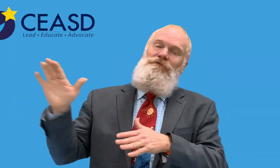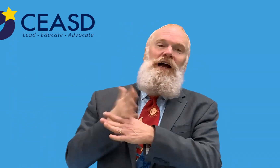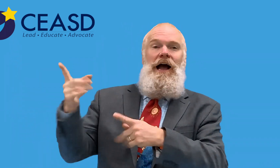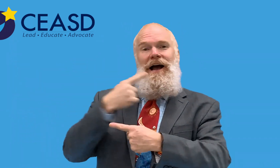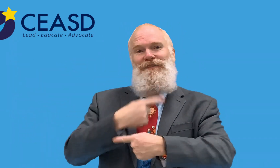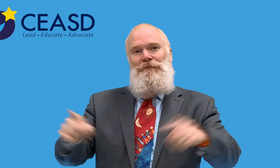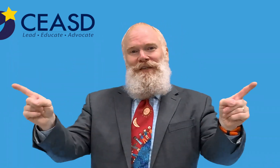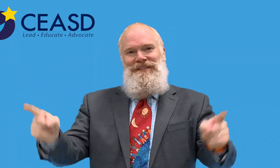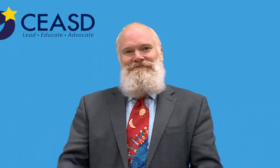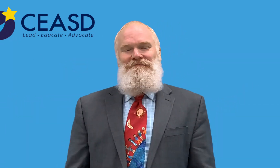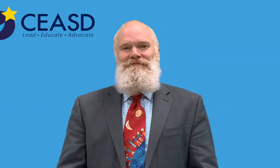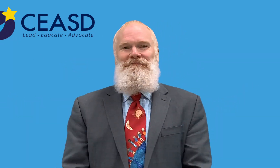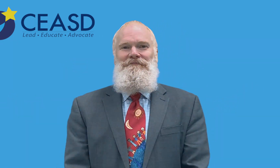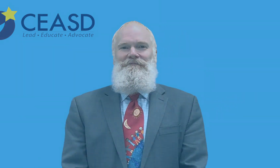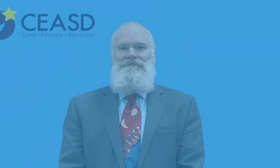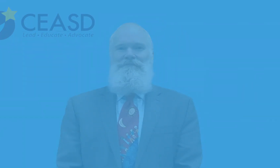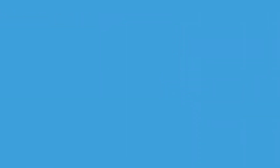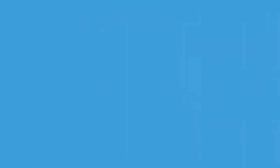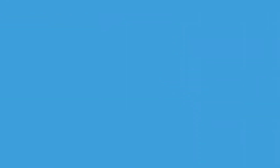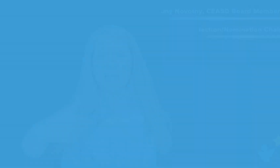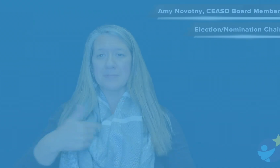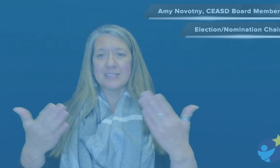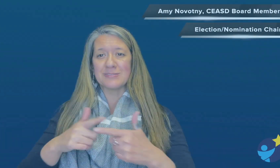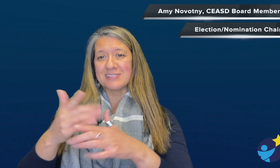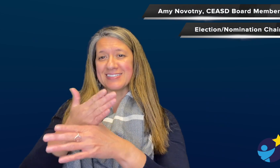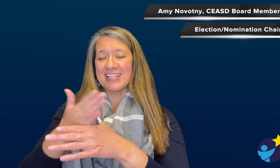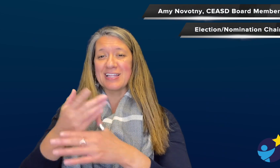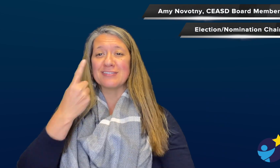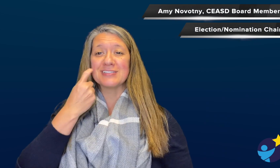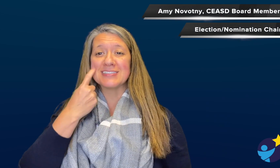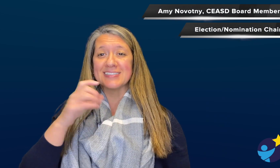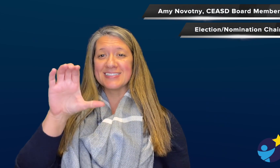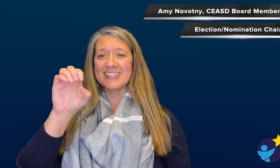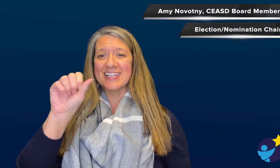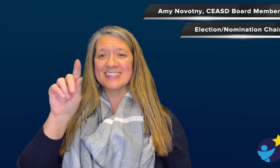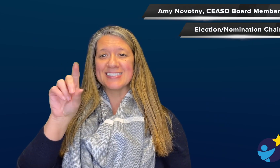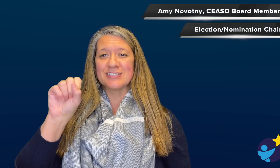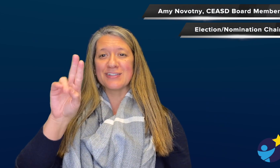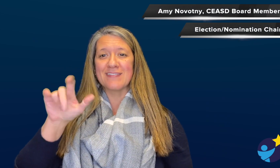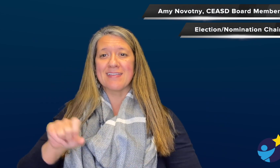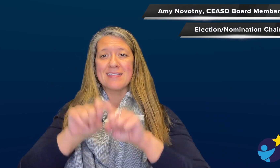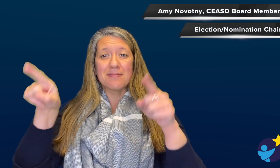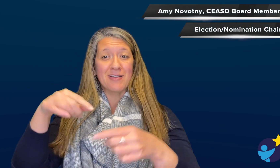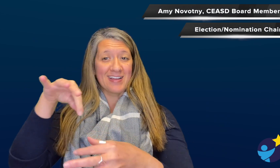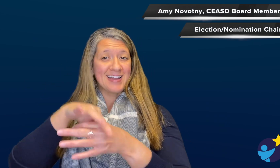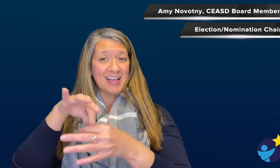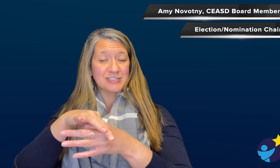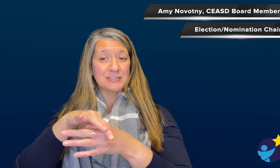Mountain School for the Deaf, who boasts a gorgeous campus. At this time, I'll turn it over to Amy